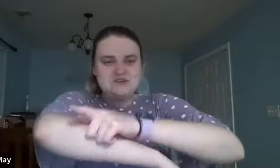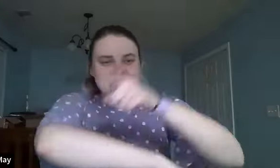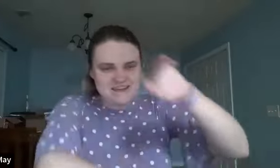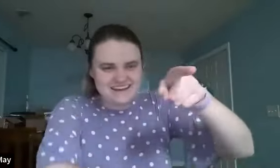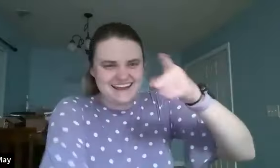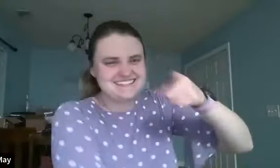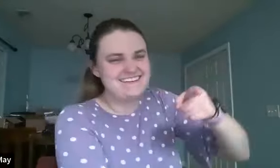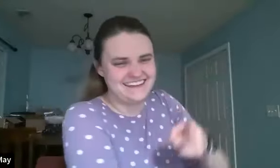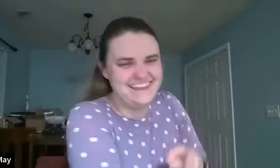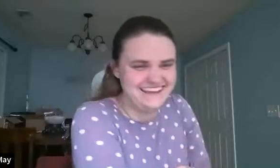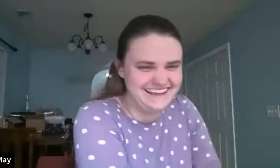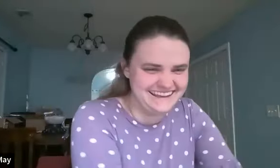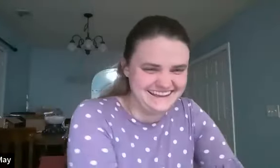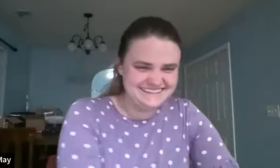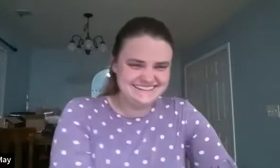You were ready. I saw it.